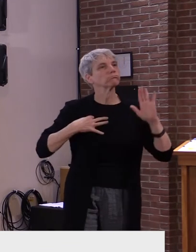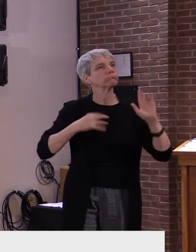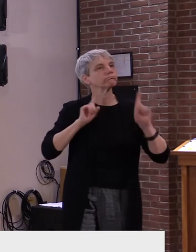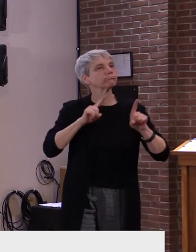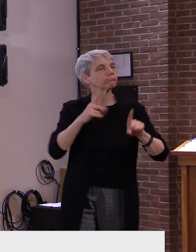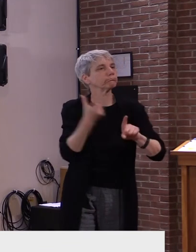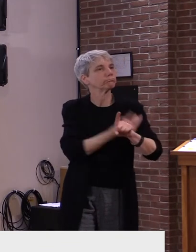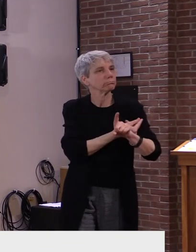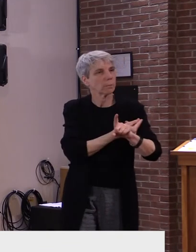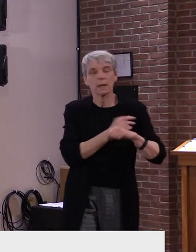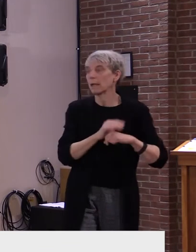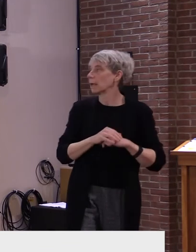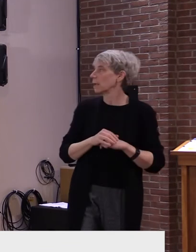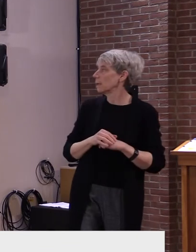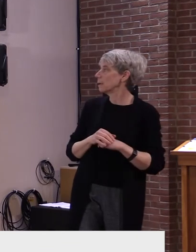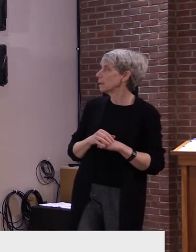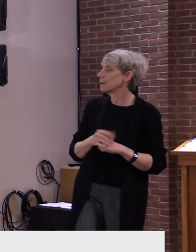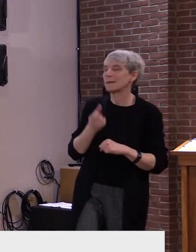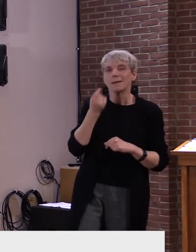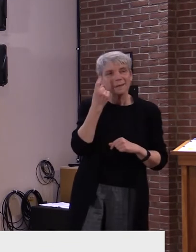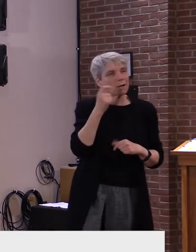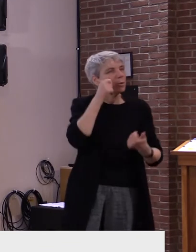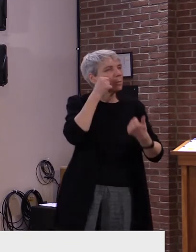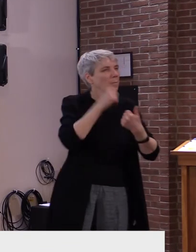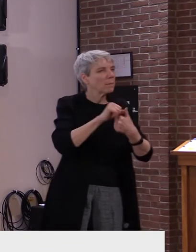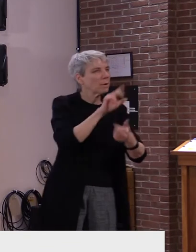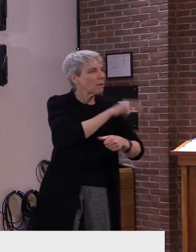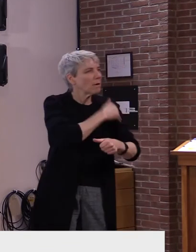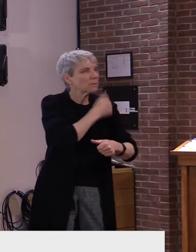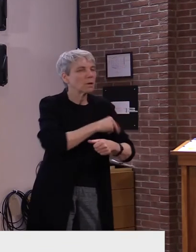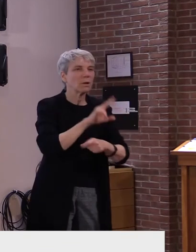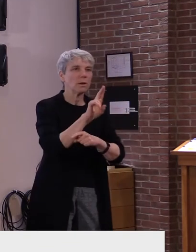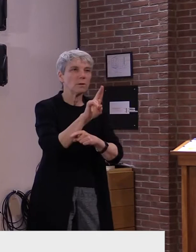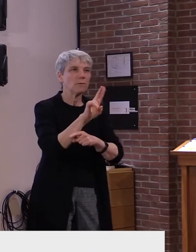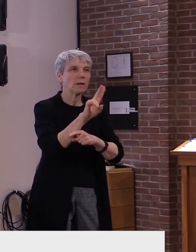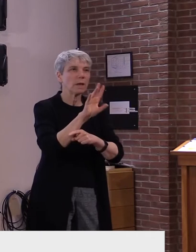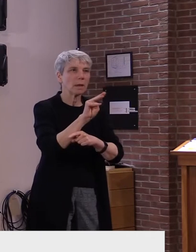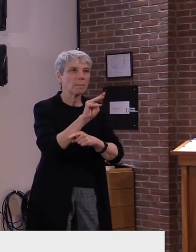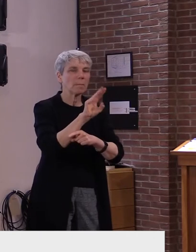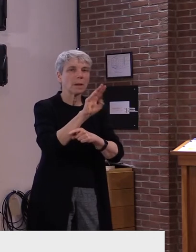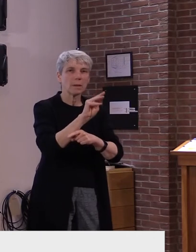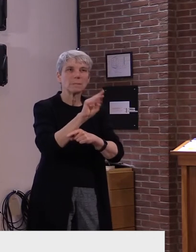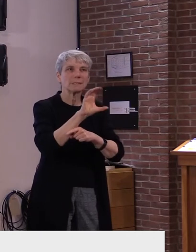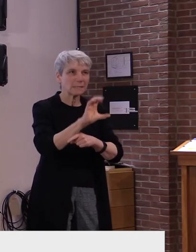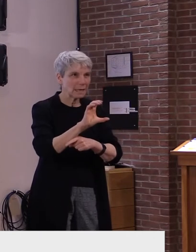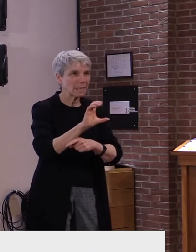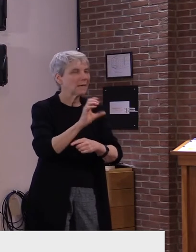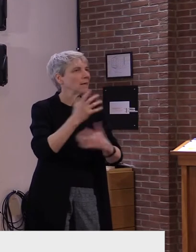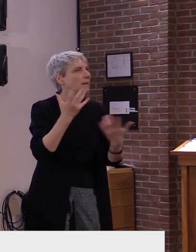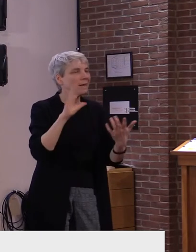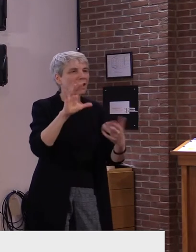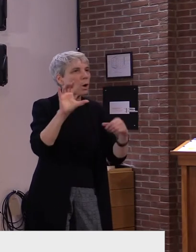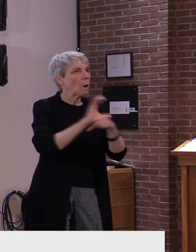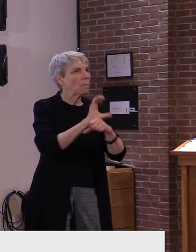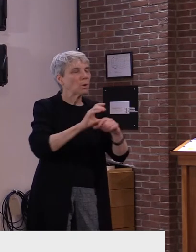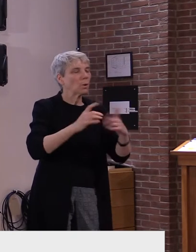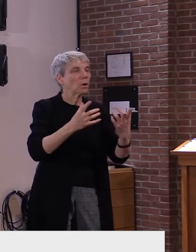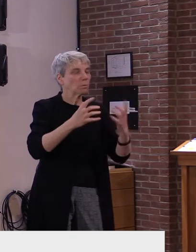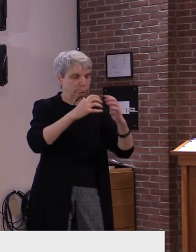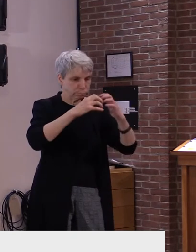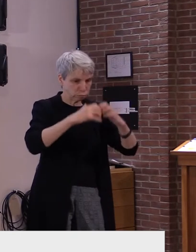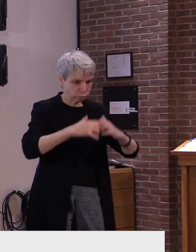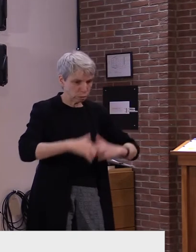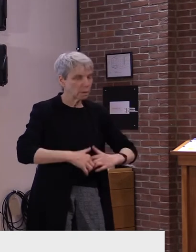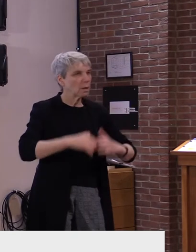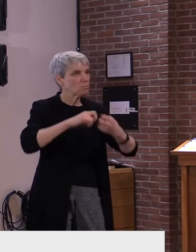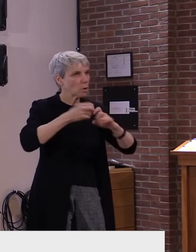the cyber issues that are happening at the uvm medical center so this is a baseline of how many people have gotten vaccinated to date likely that number is